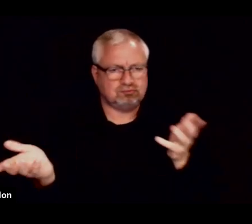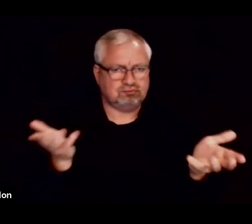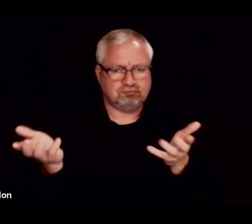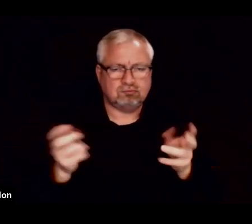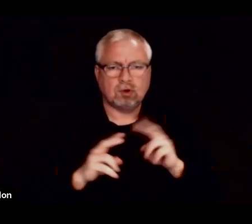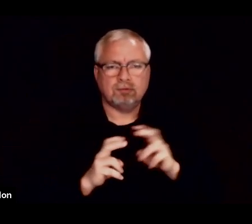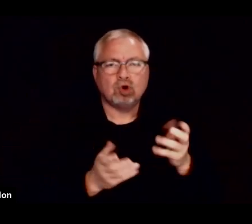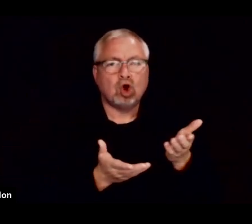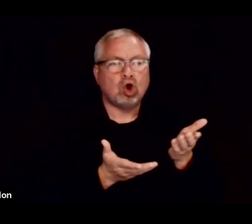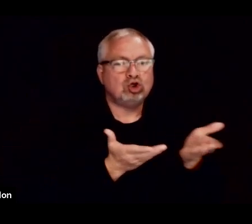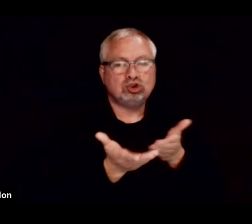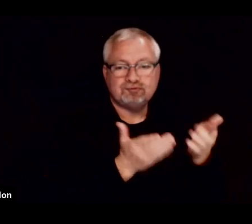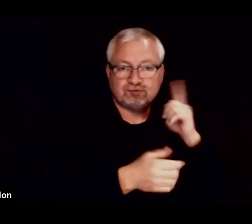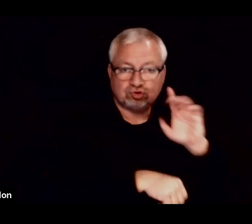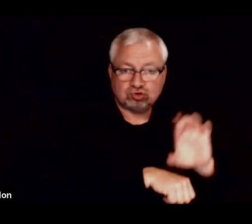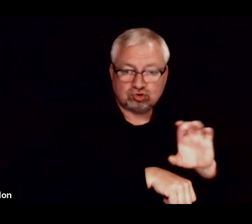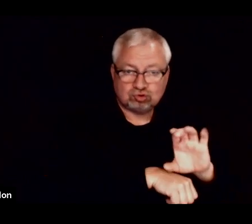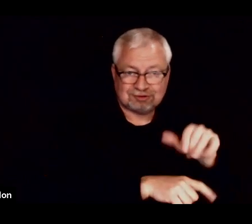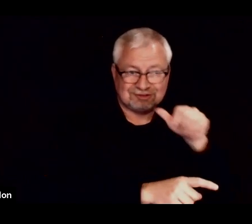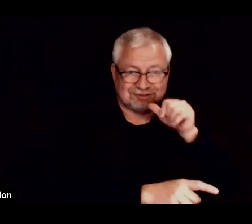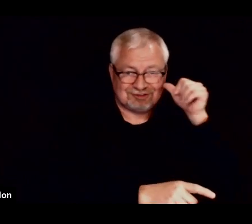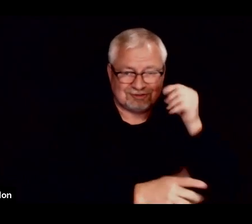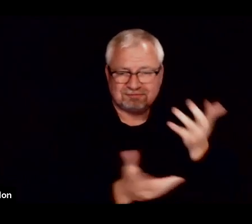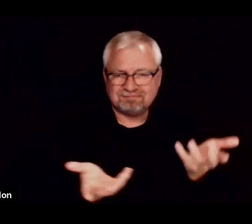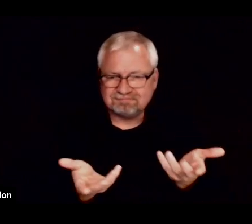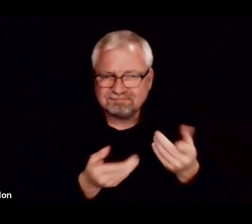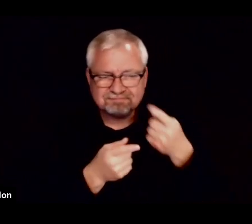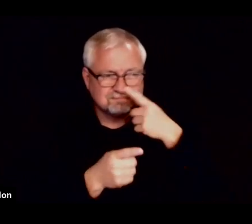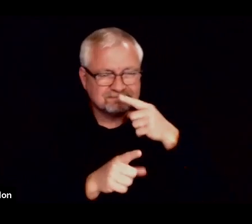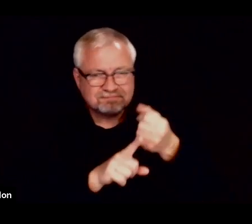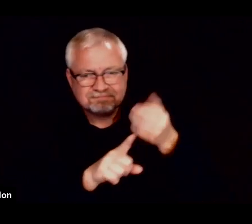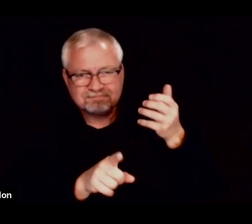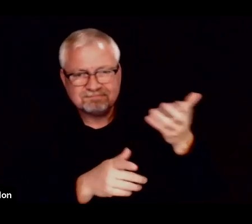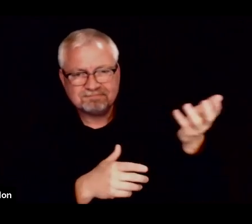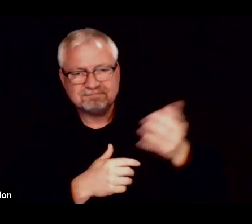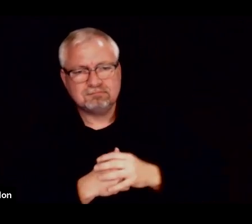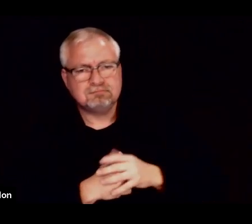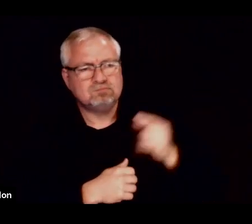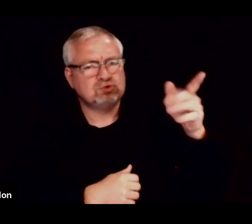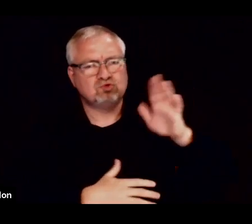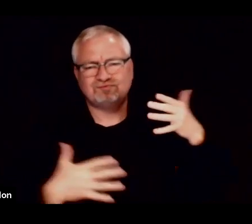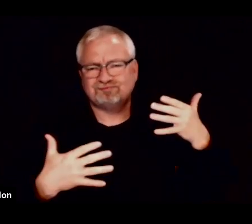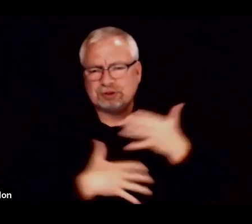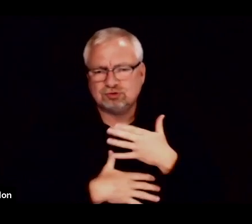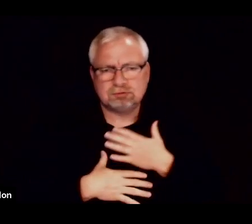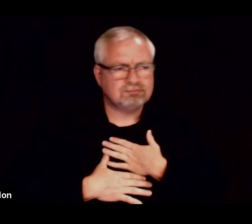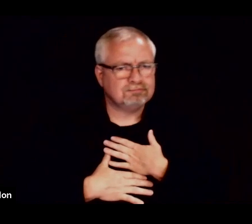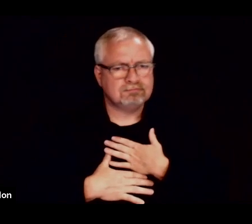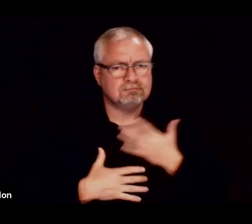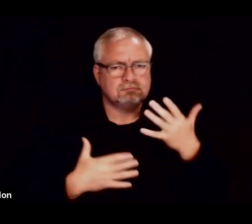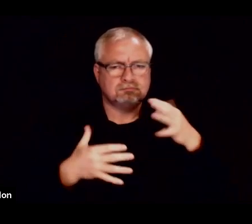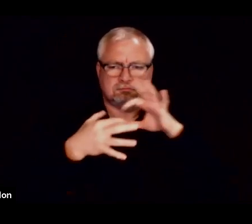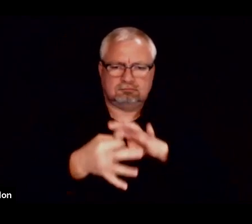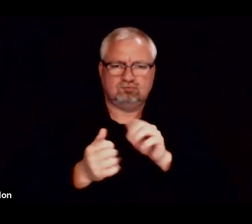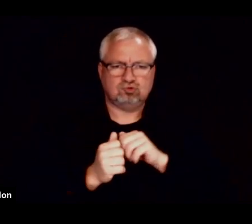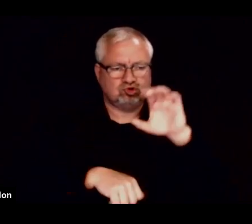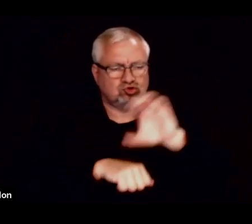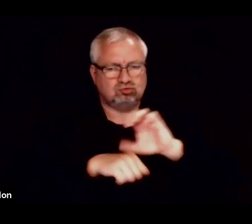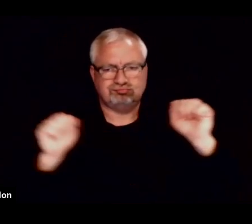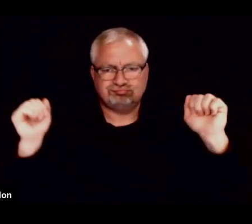But I'm just wondering what your fears of what may happen might be, particularly given the